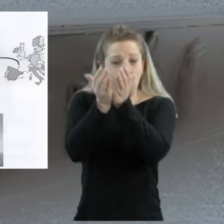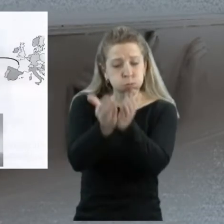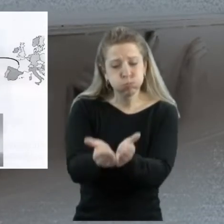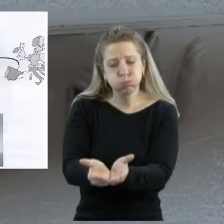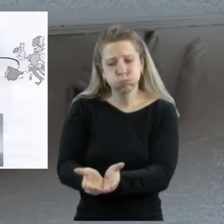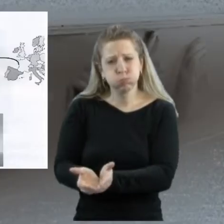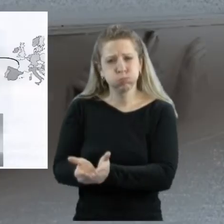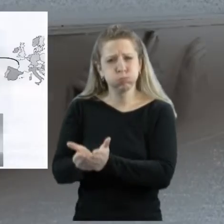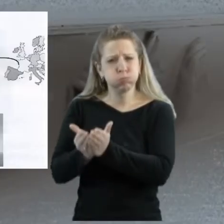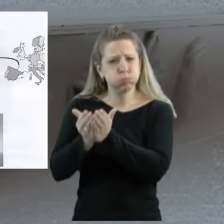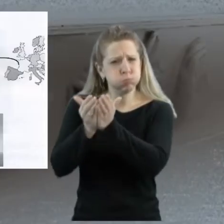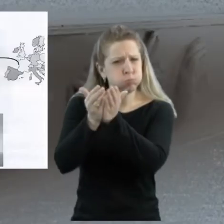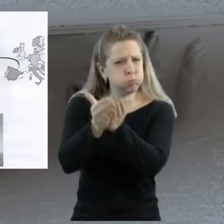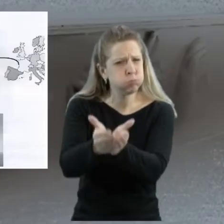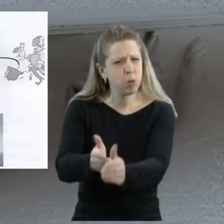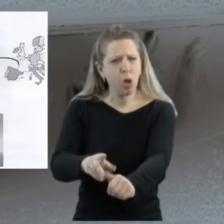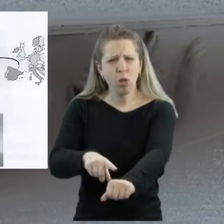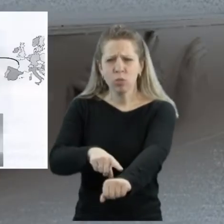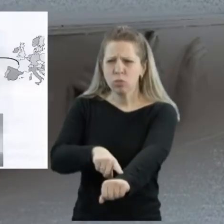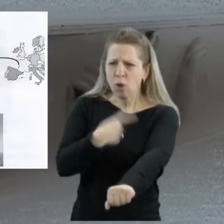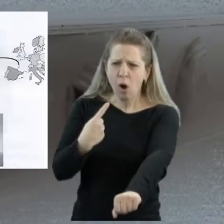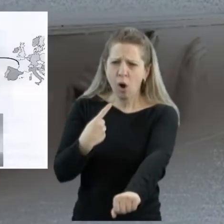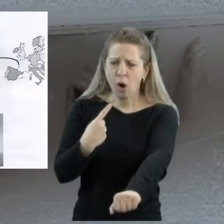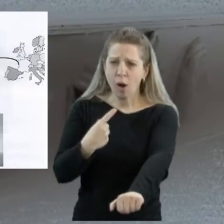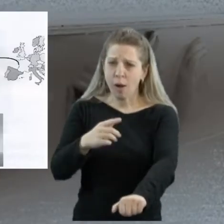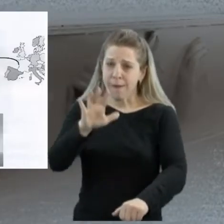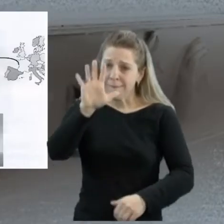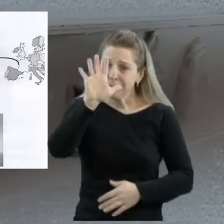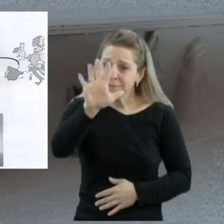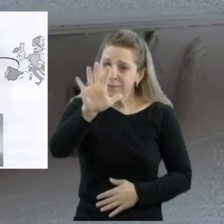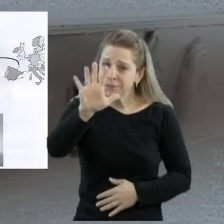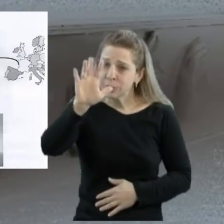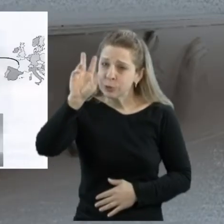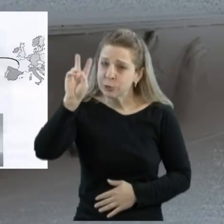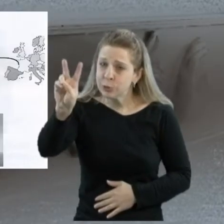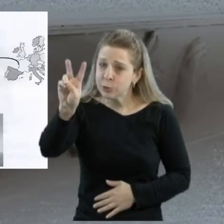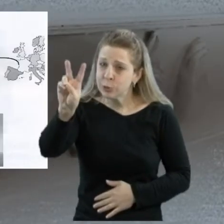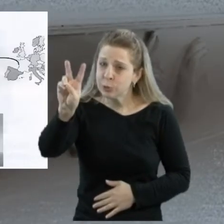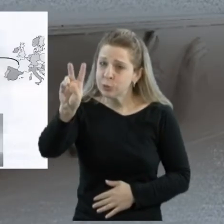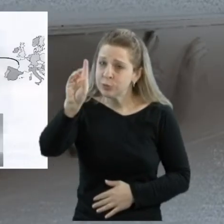Claire and Gallaudet were on the ship for 52 days.